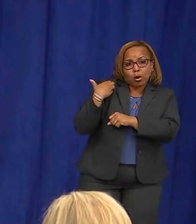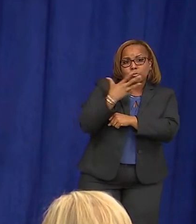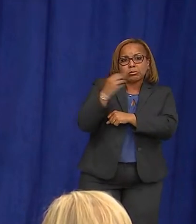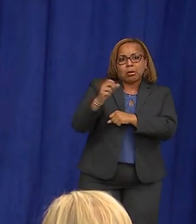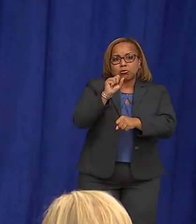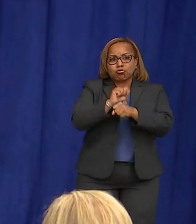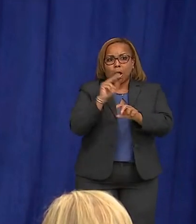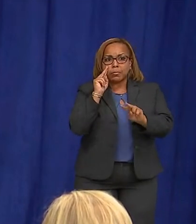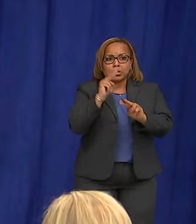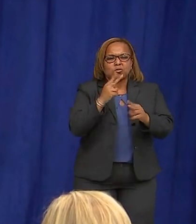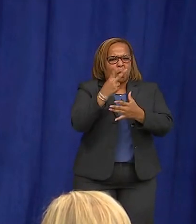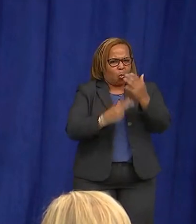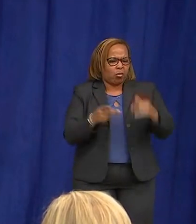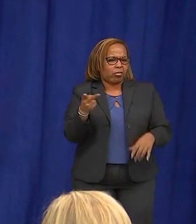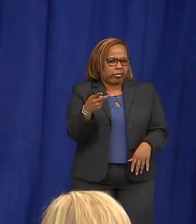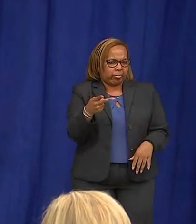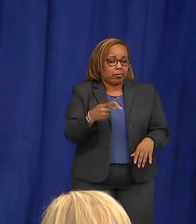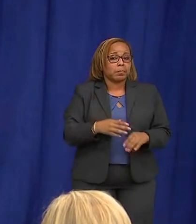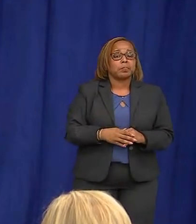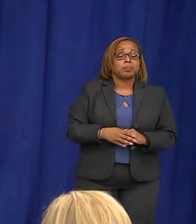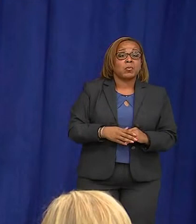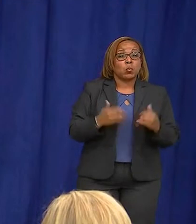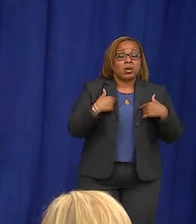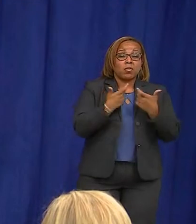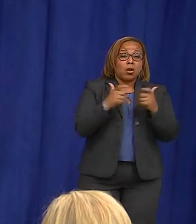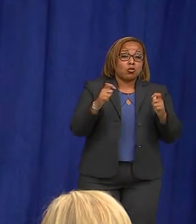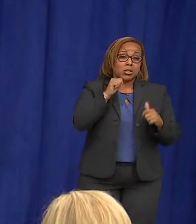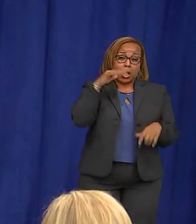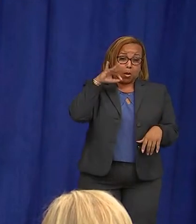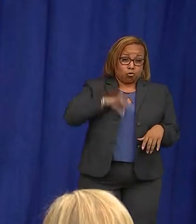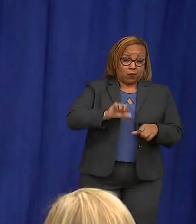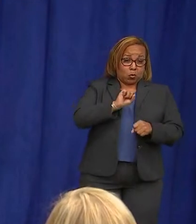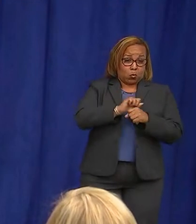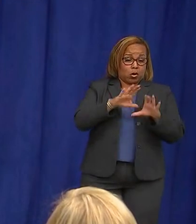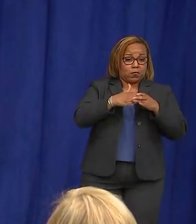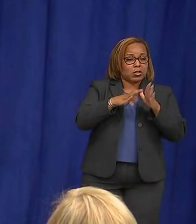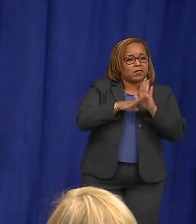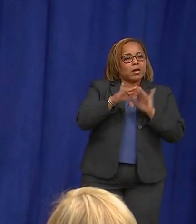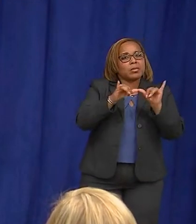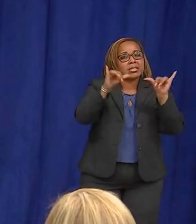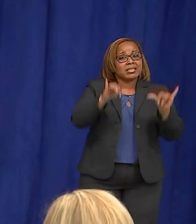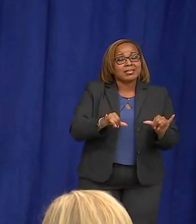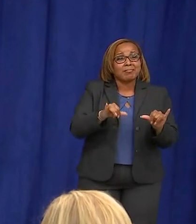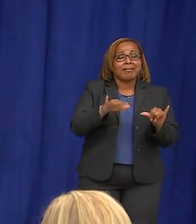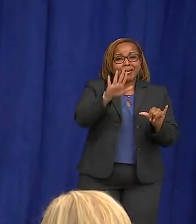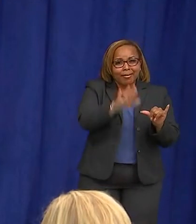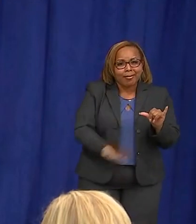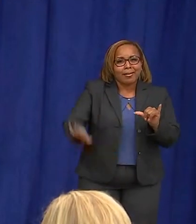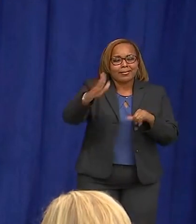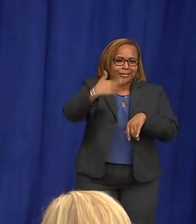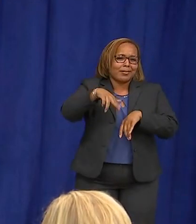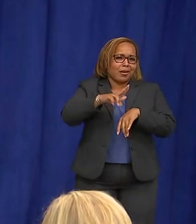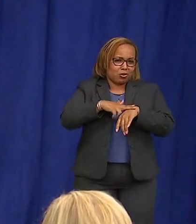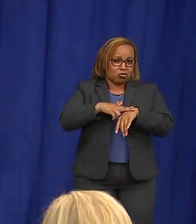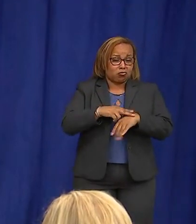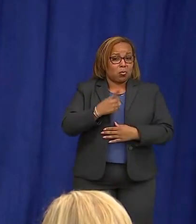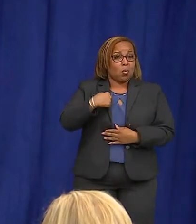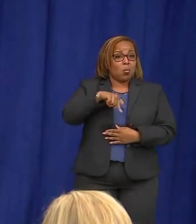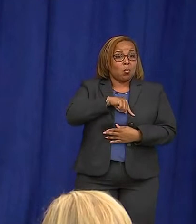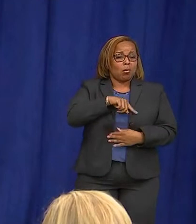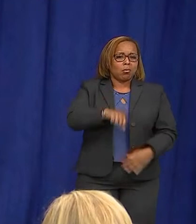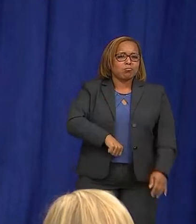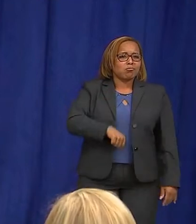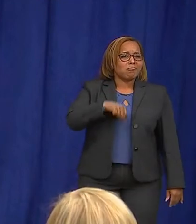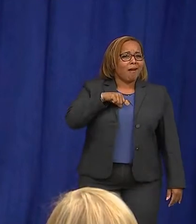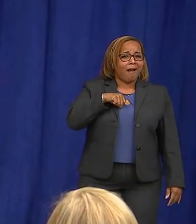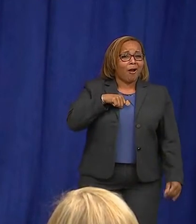and job seekers alike. We operate the largest nonprofit workforce development system in the nation. We are